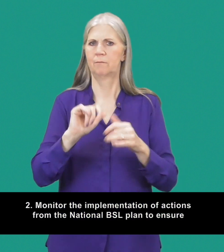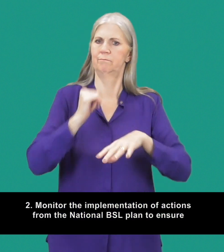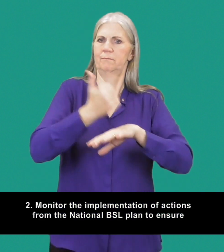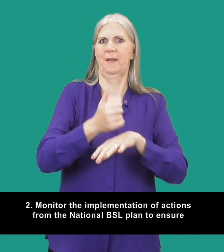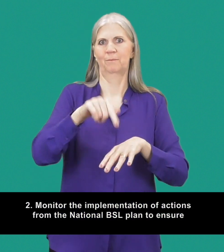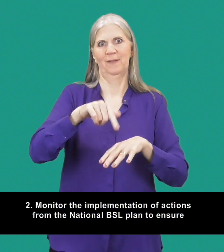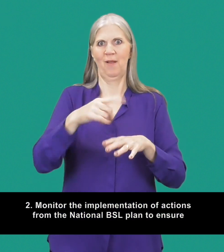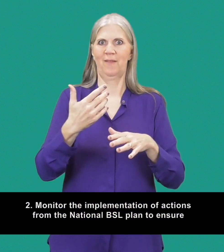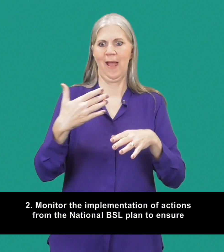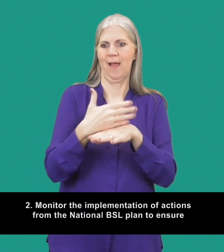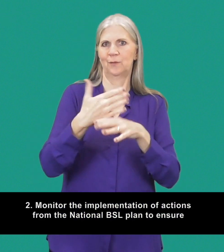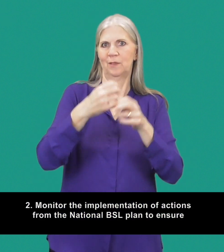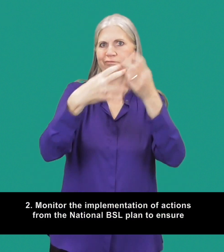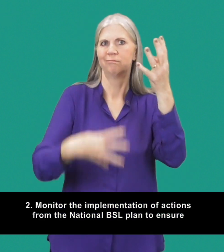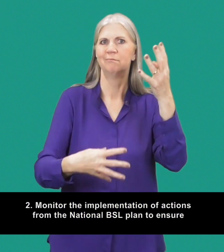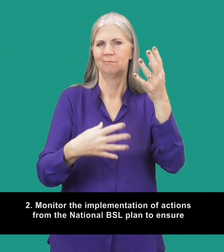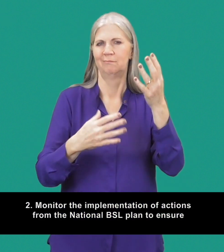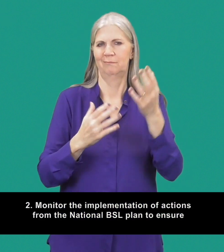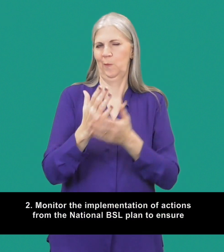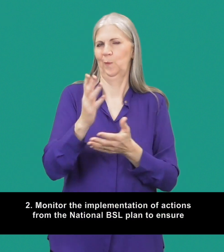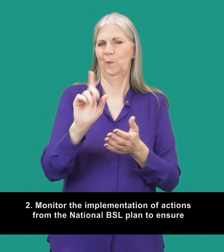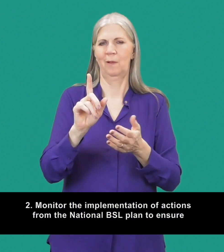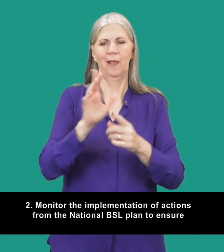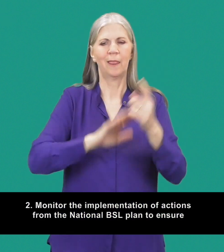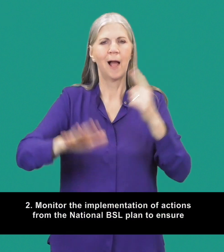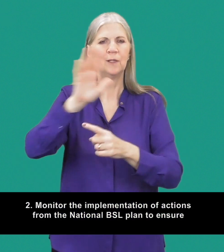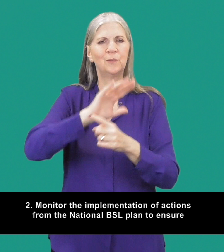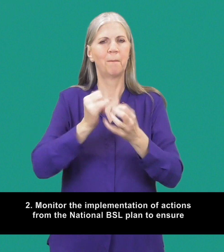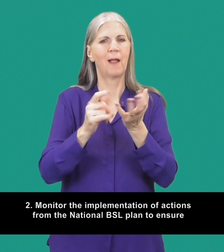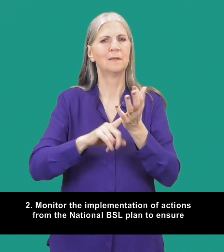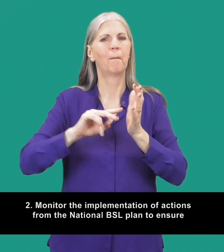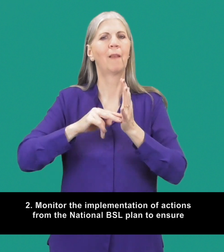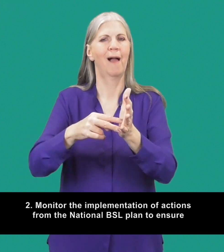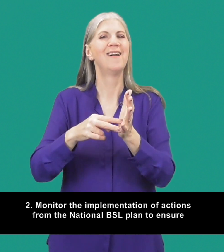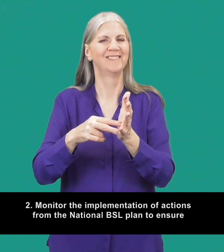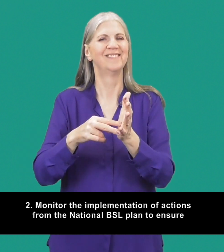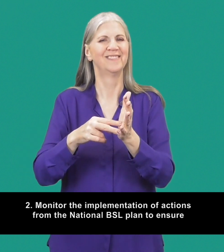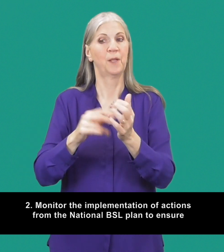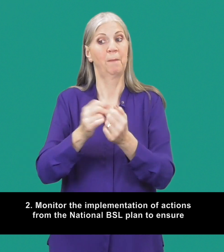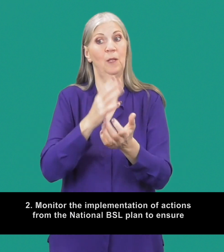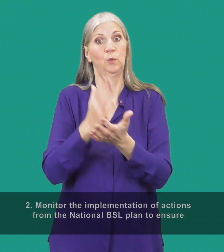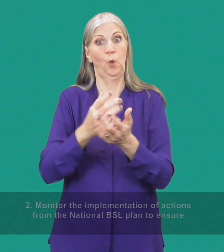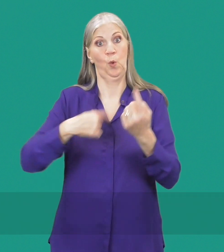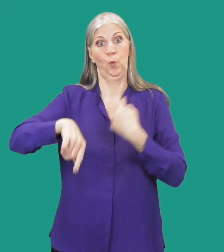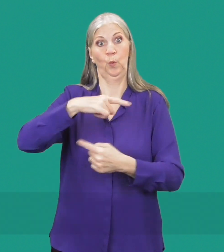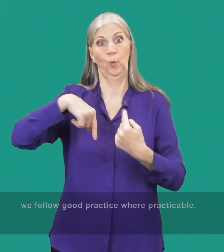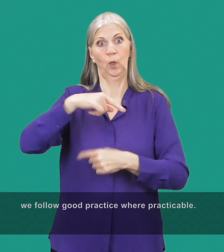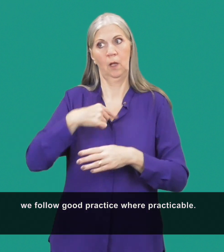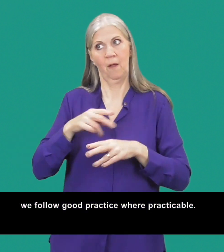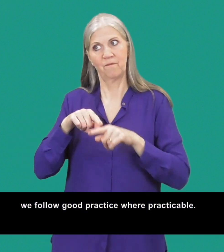BSL Plan to ensure we follow good practice where practicable.